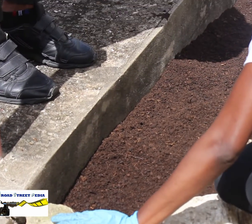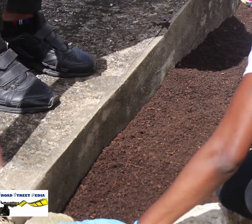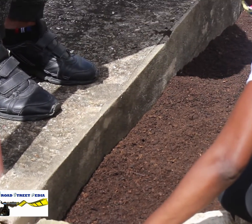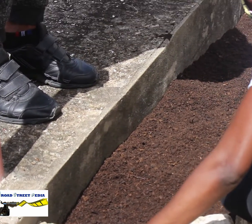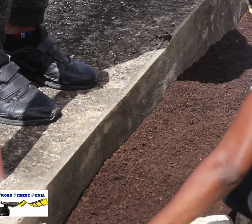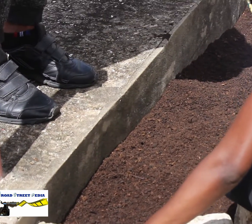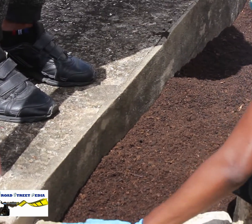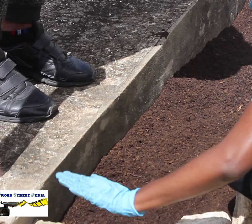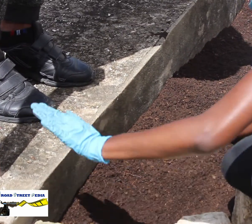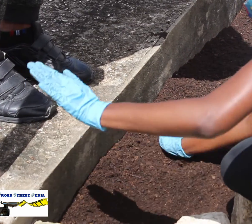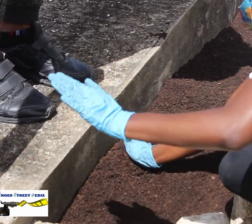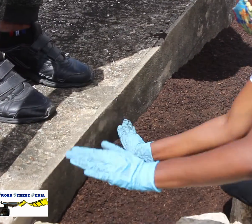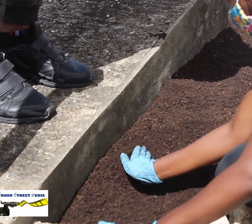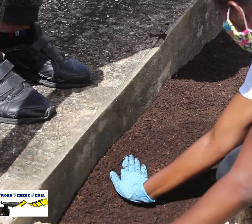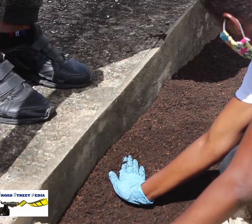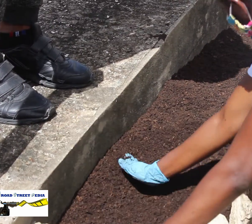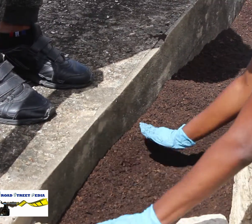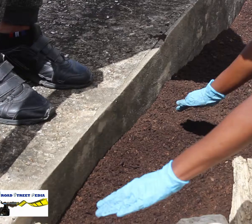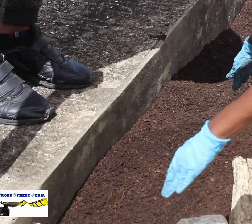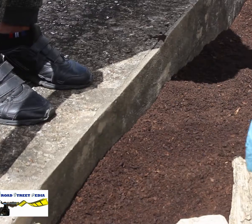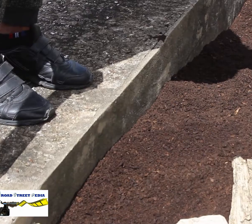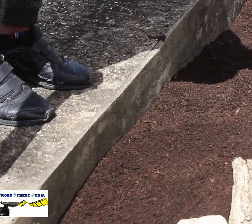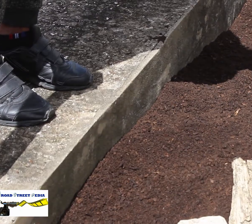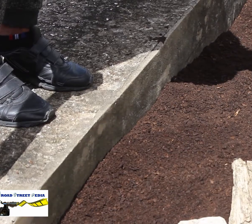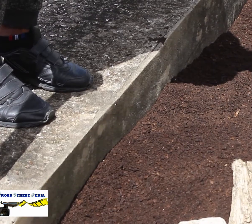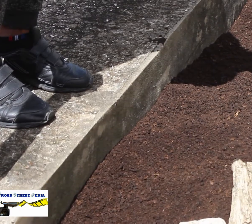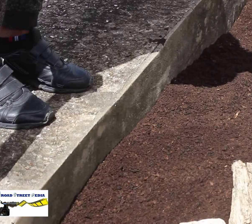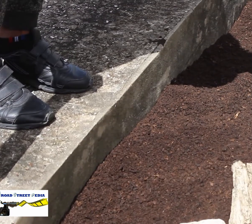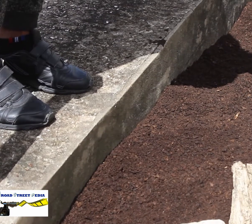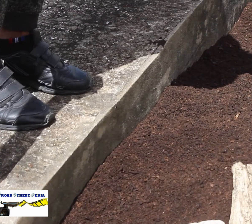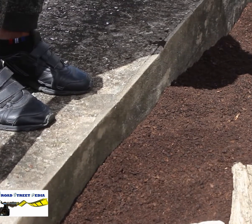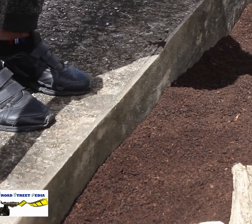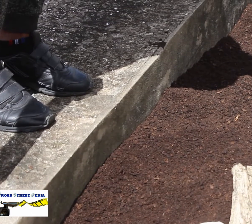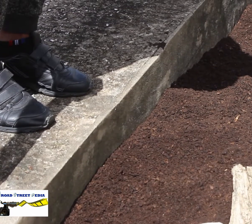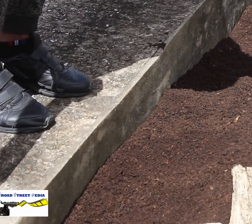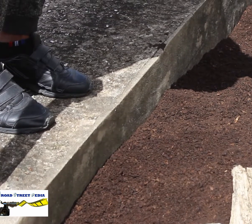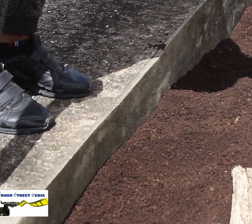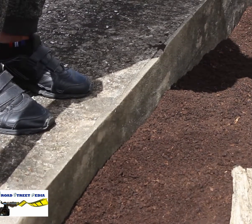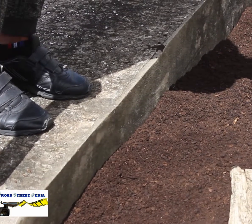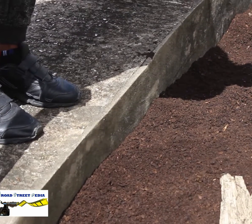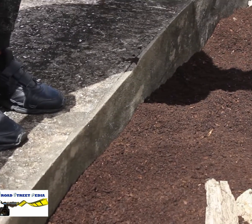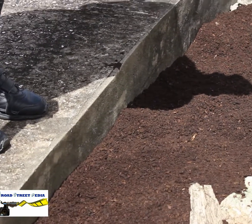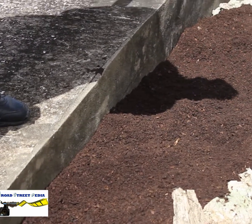okay. So you can take this in. So we're going to put this in here.